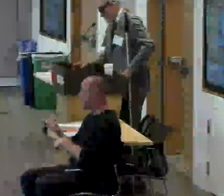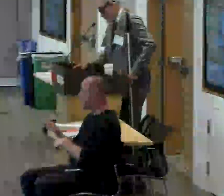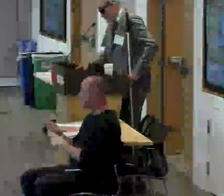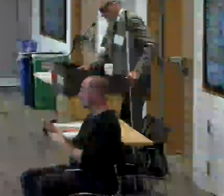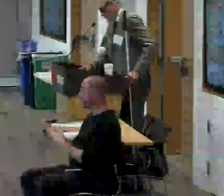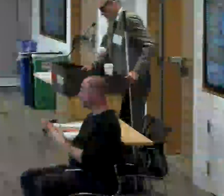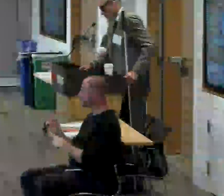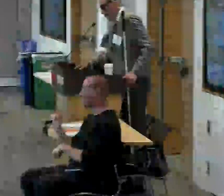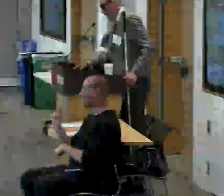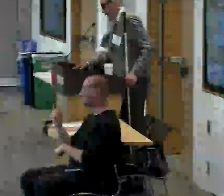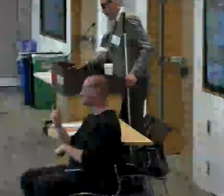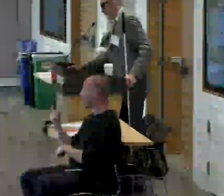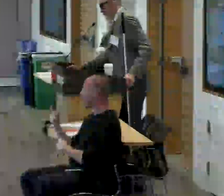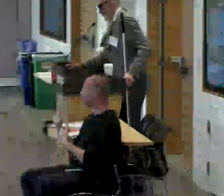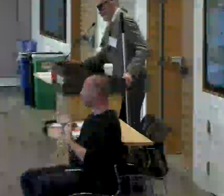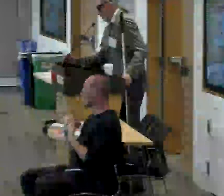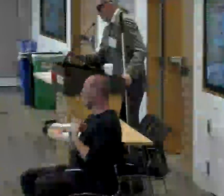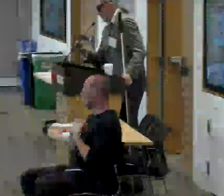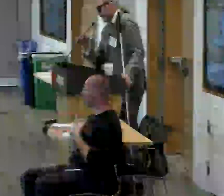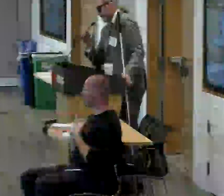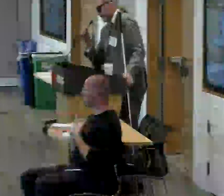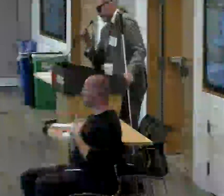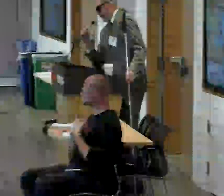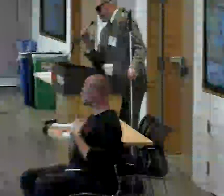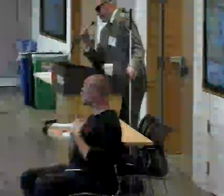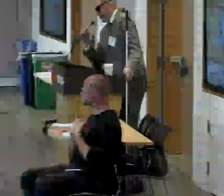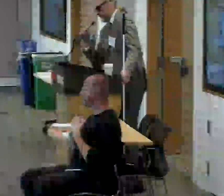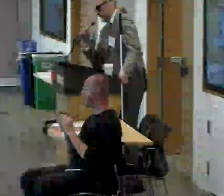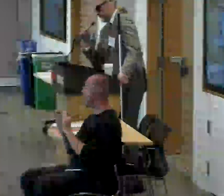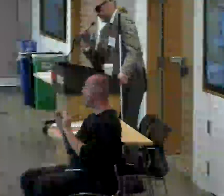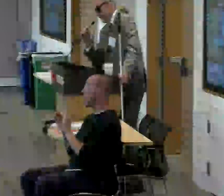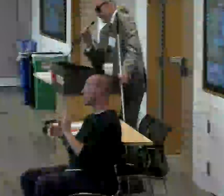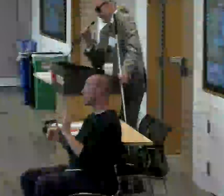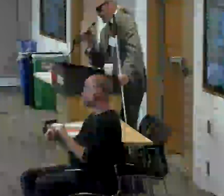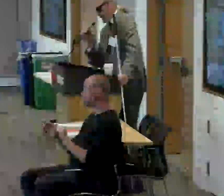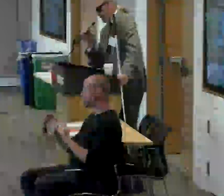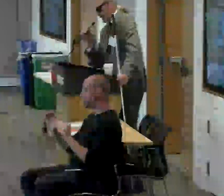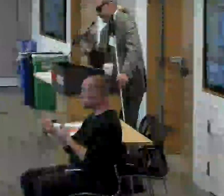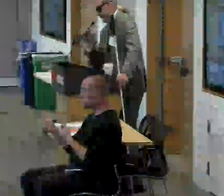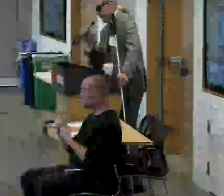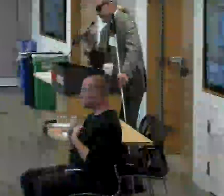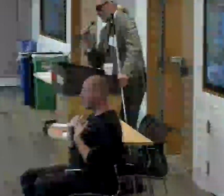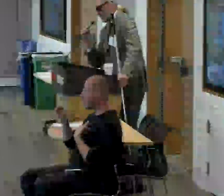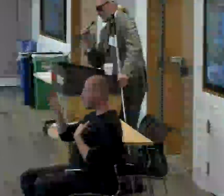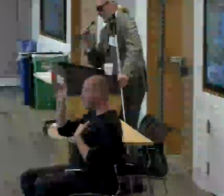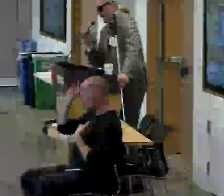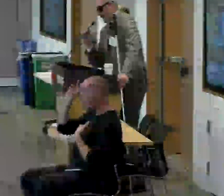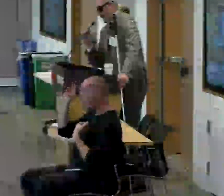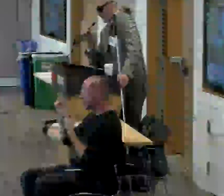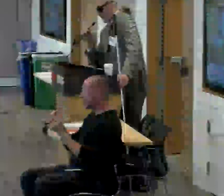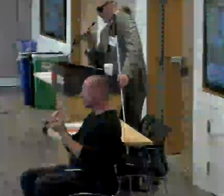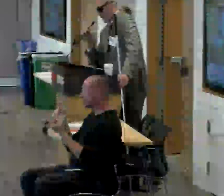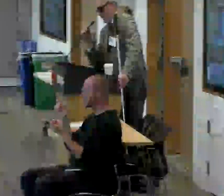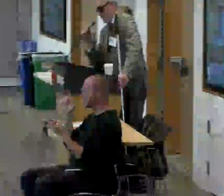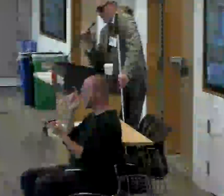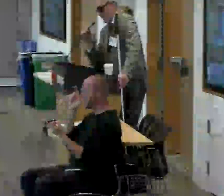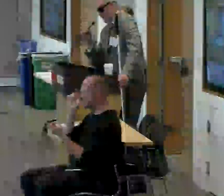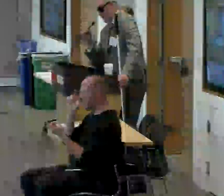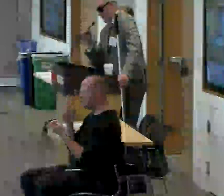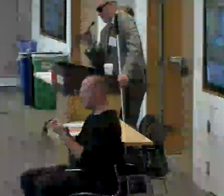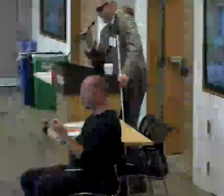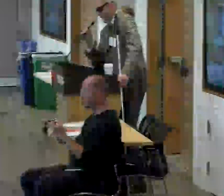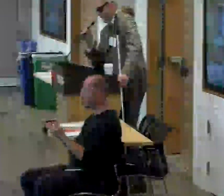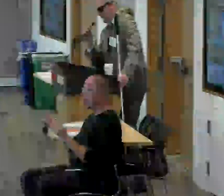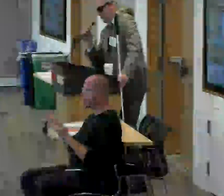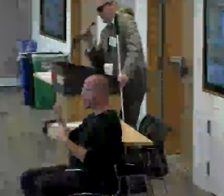off, we have interpreters in the room, Warren and Xavier, and they are here up